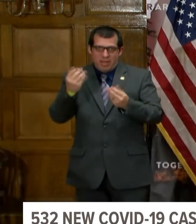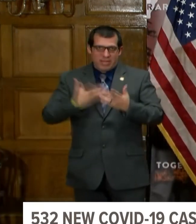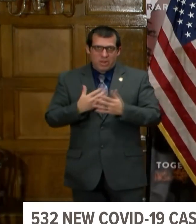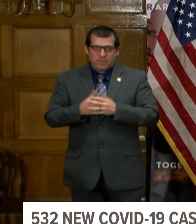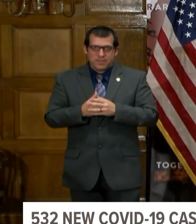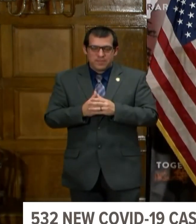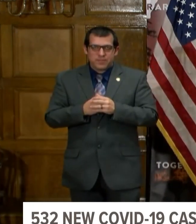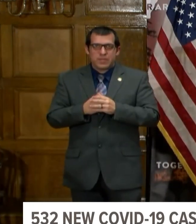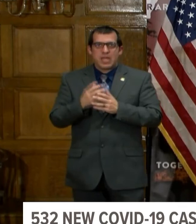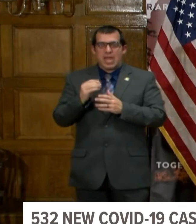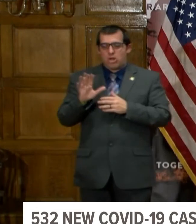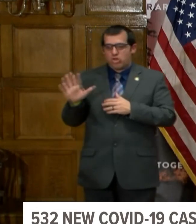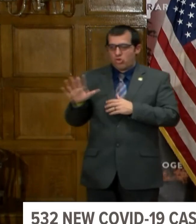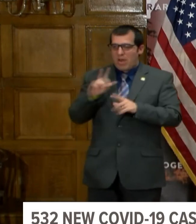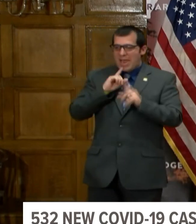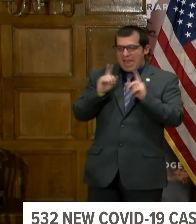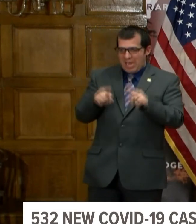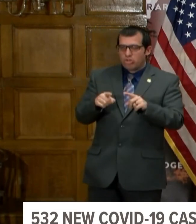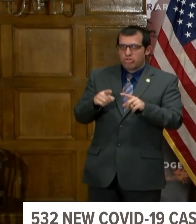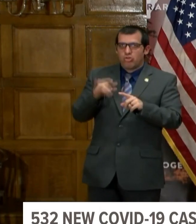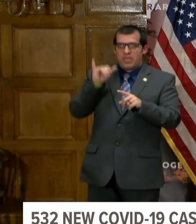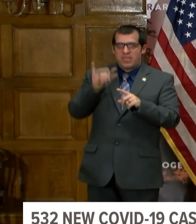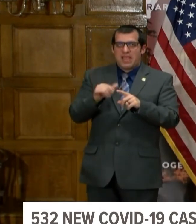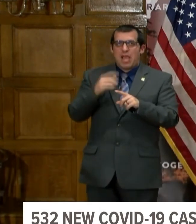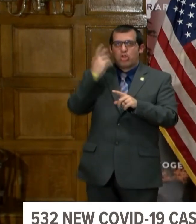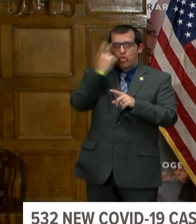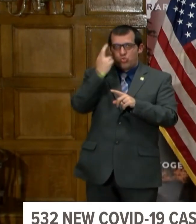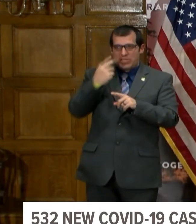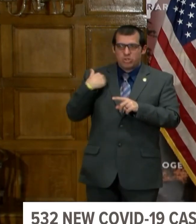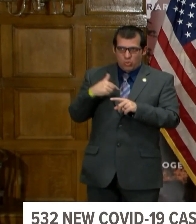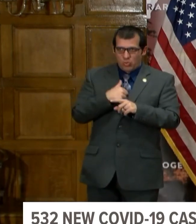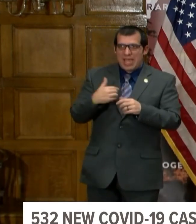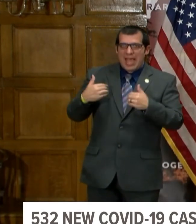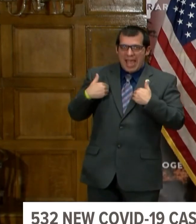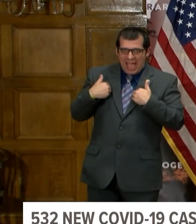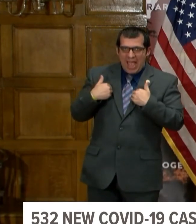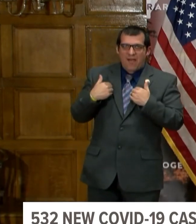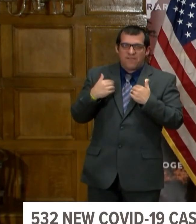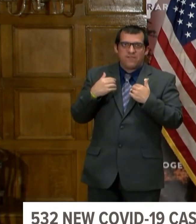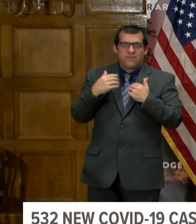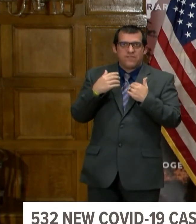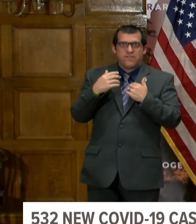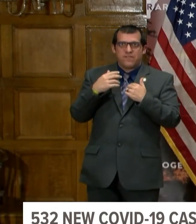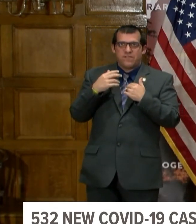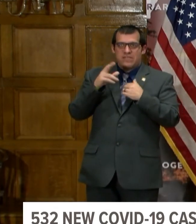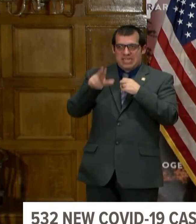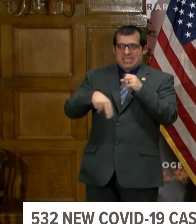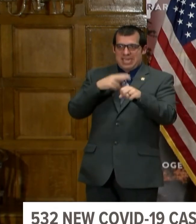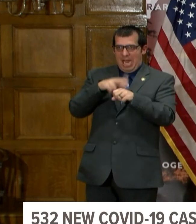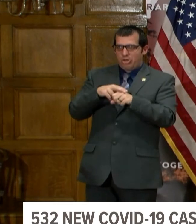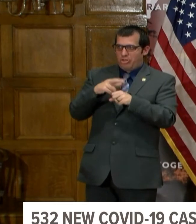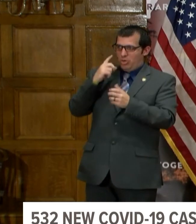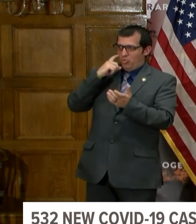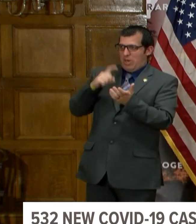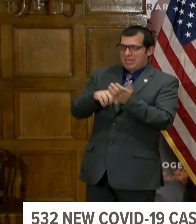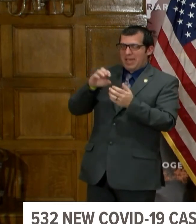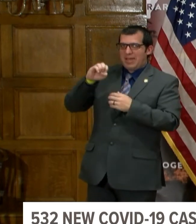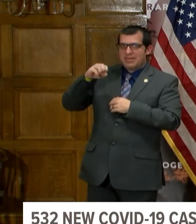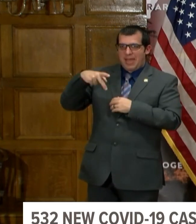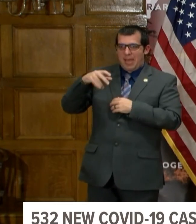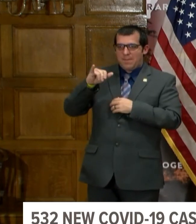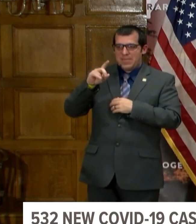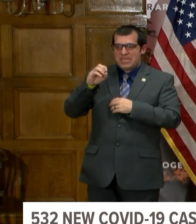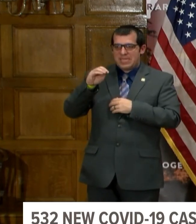And your answer reflects the reason we have a very nationally recognized epidemiologist on our